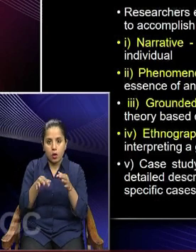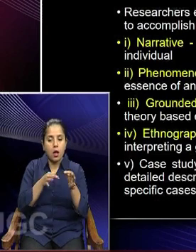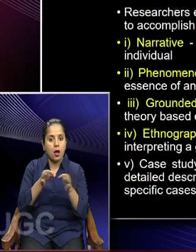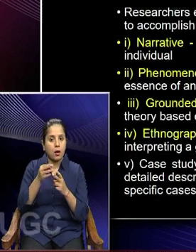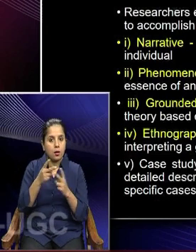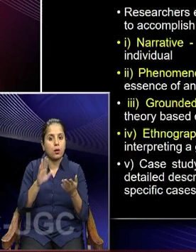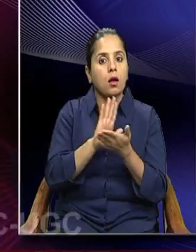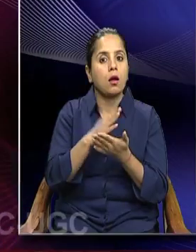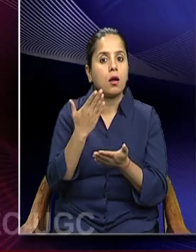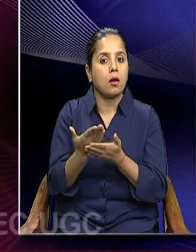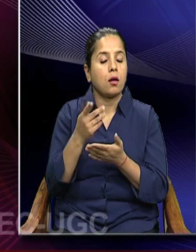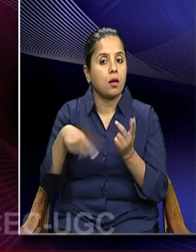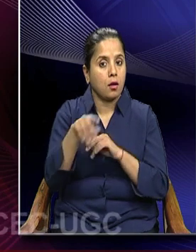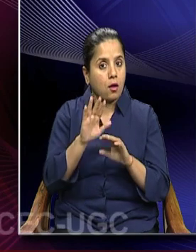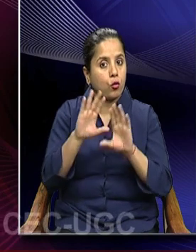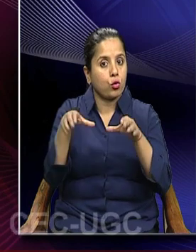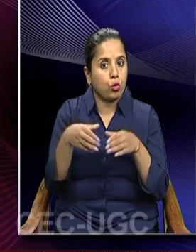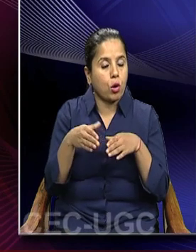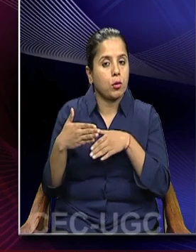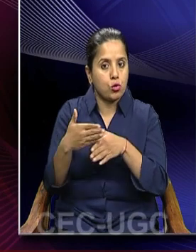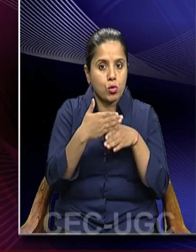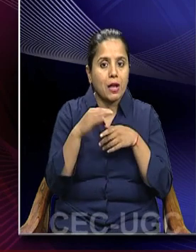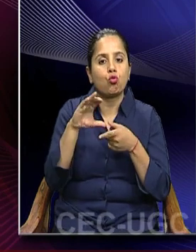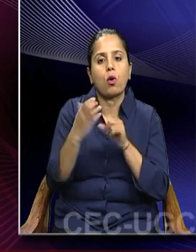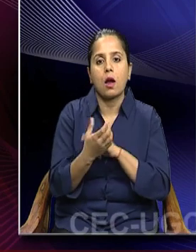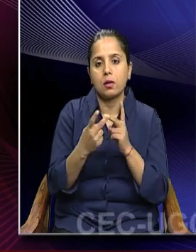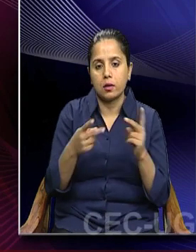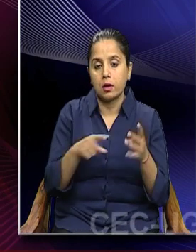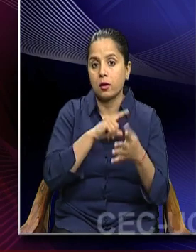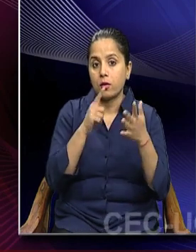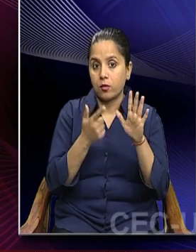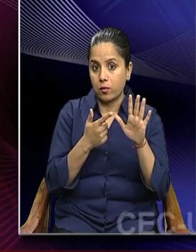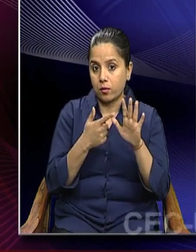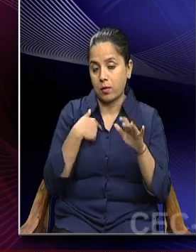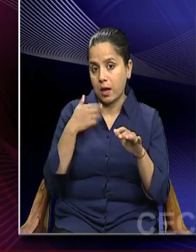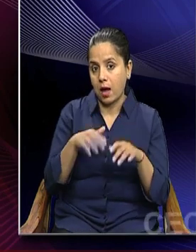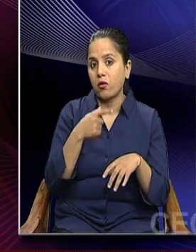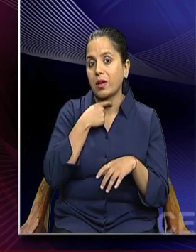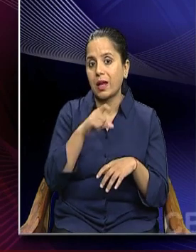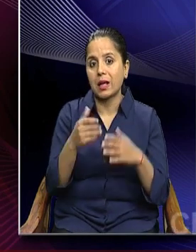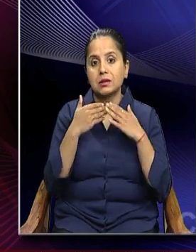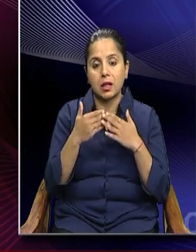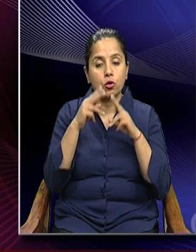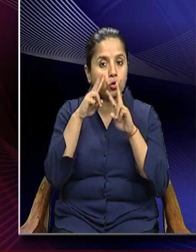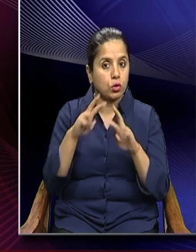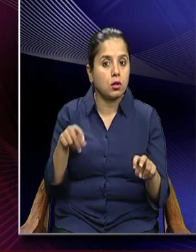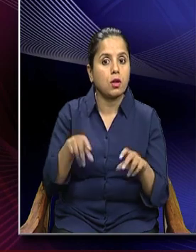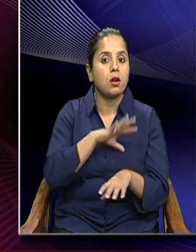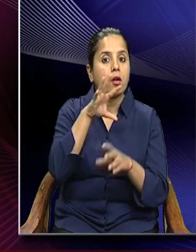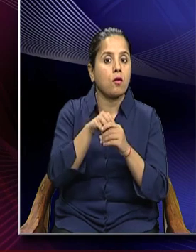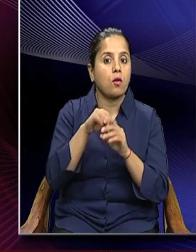and interpreting a group that shares a culture. And number 5, we have case study research, which